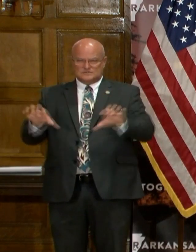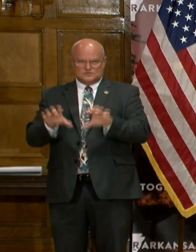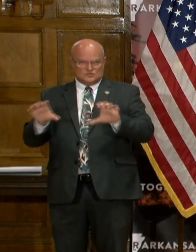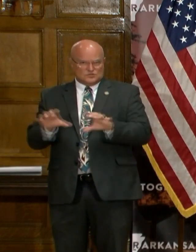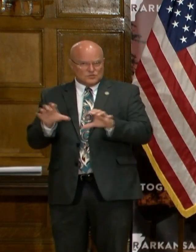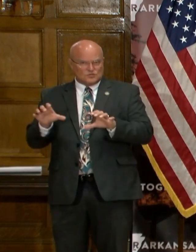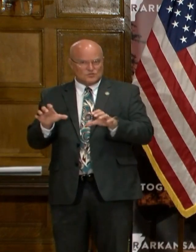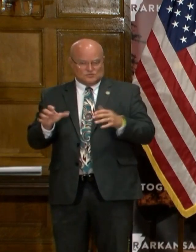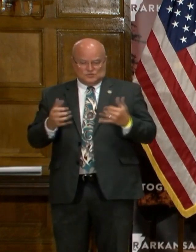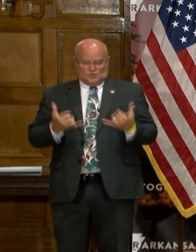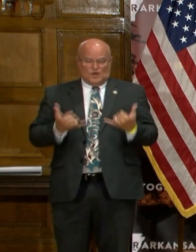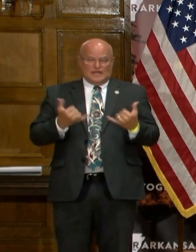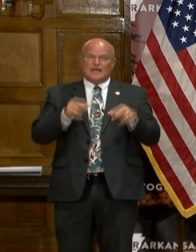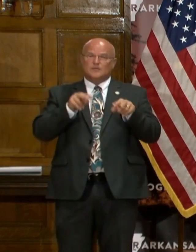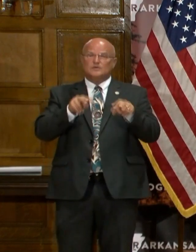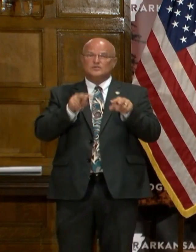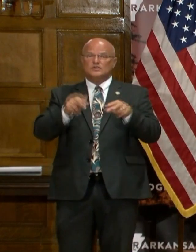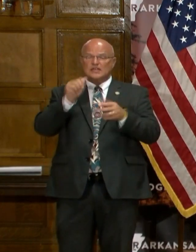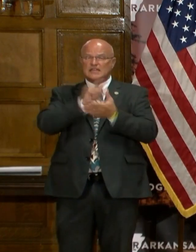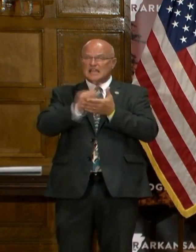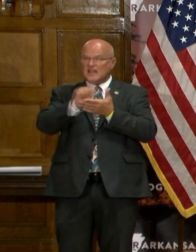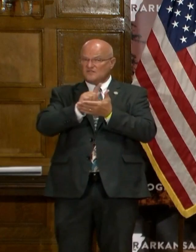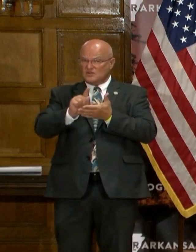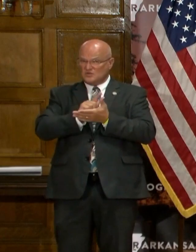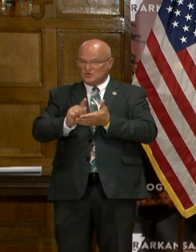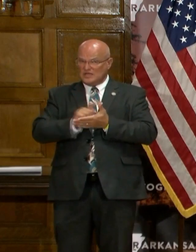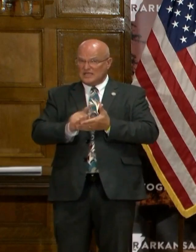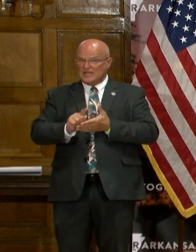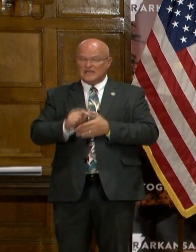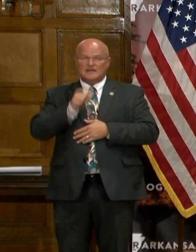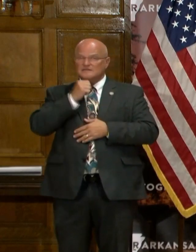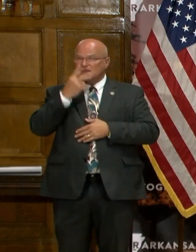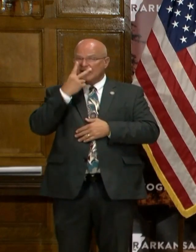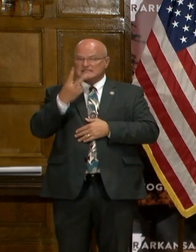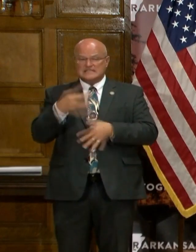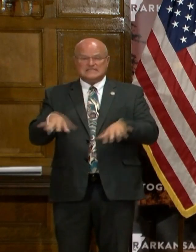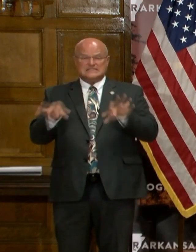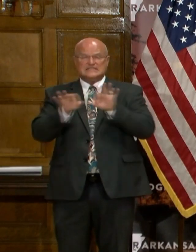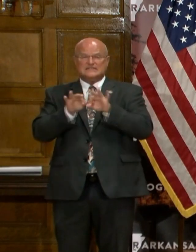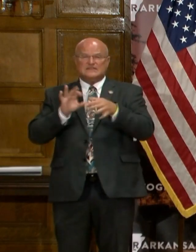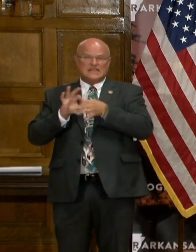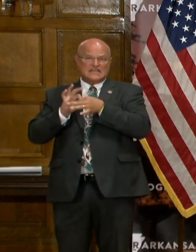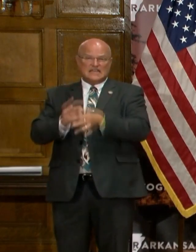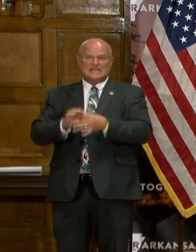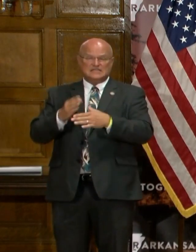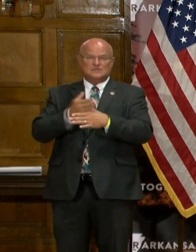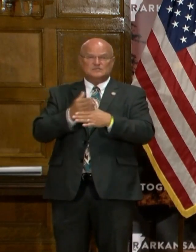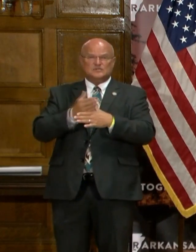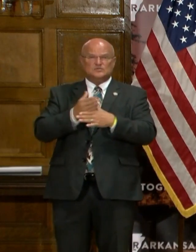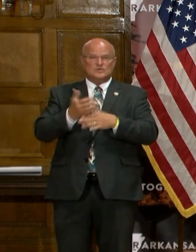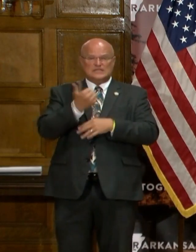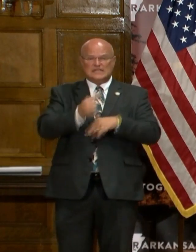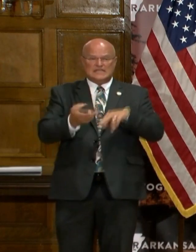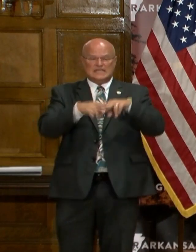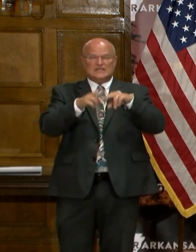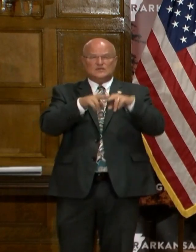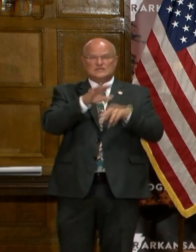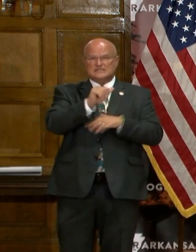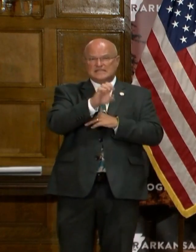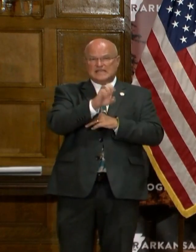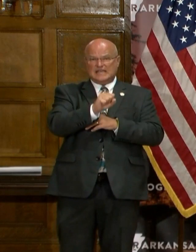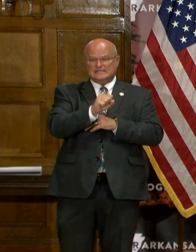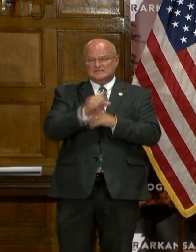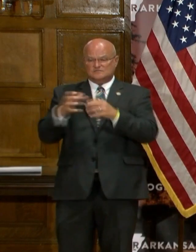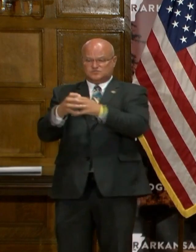At this point, we do look at it every week, and we have not seen a significant connection between any increase in cases